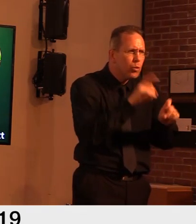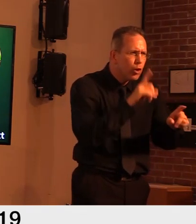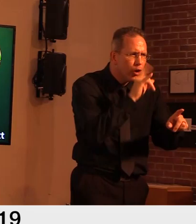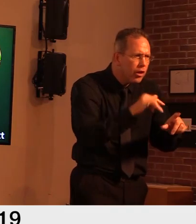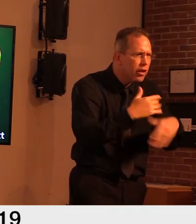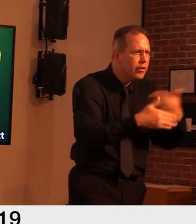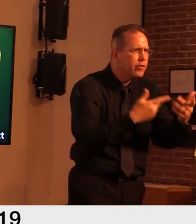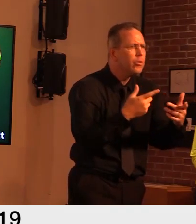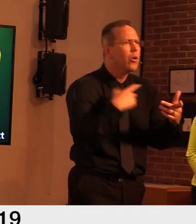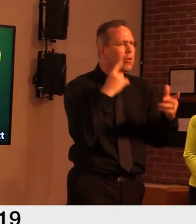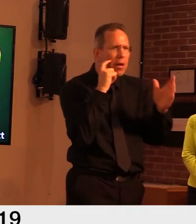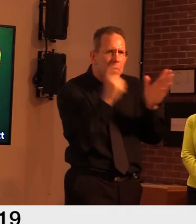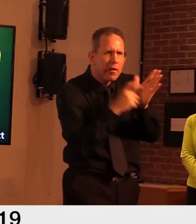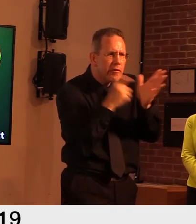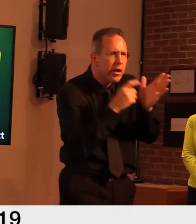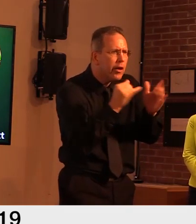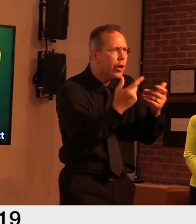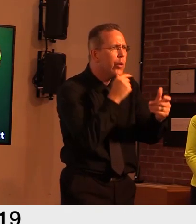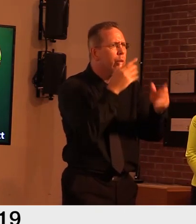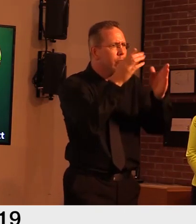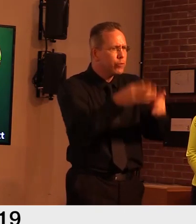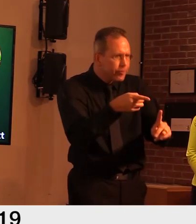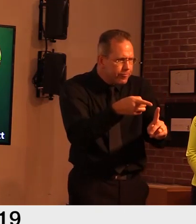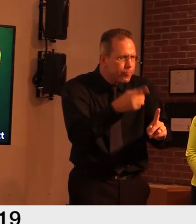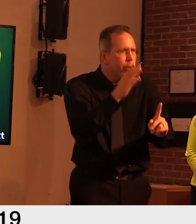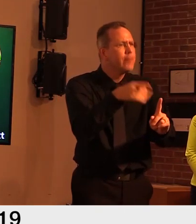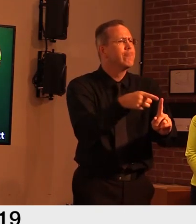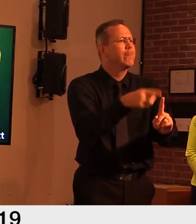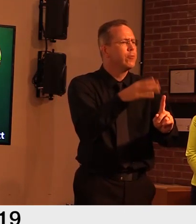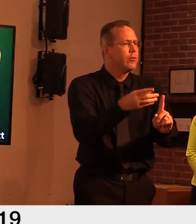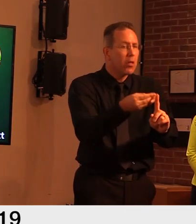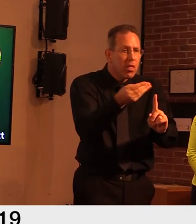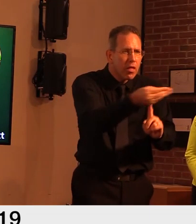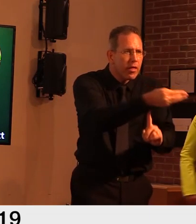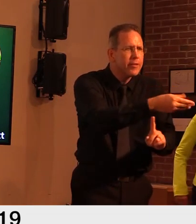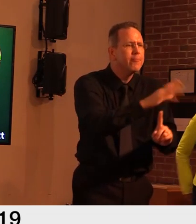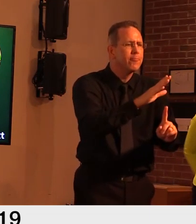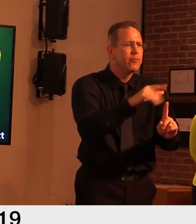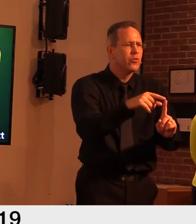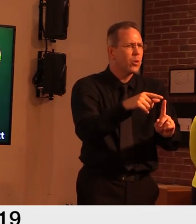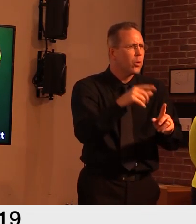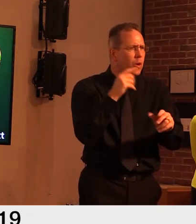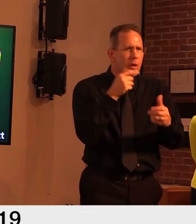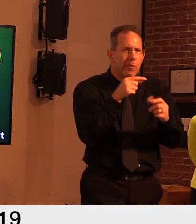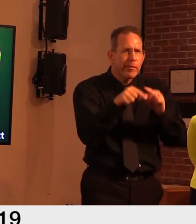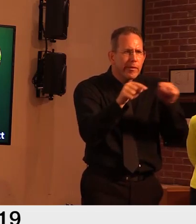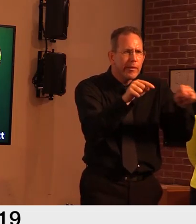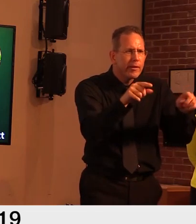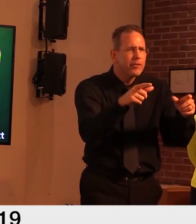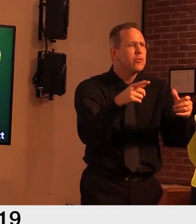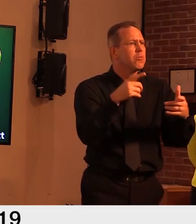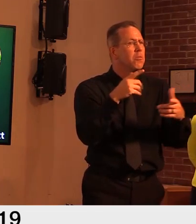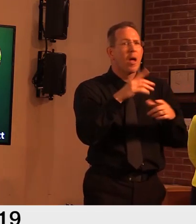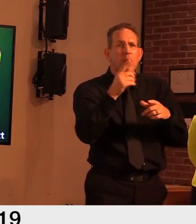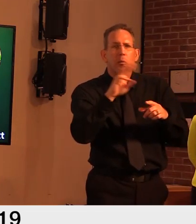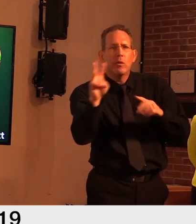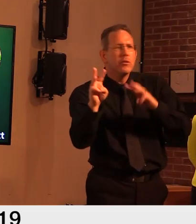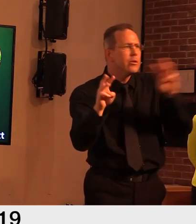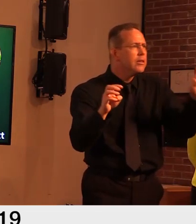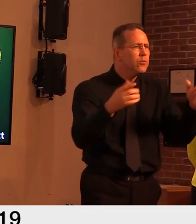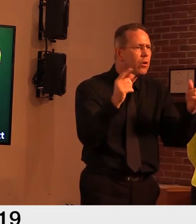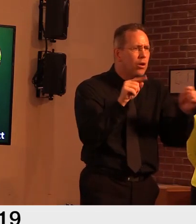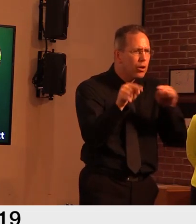We were not aware on March 10th, as I've just alluded to community transmission of virus. We